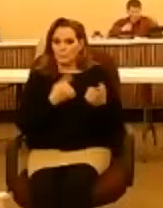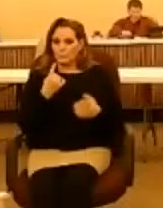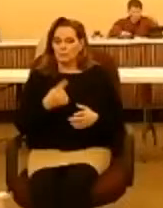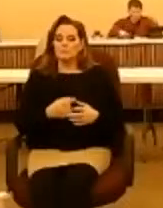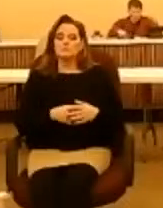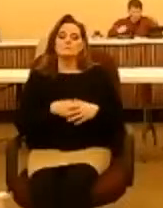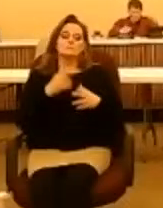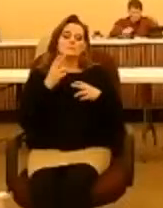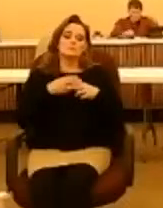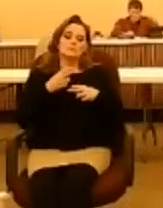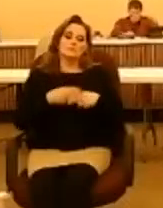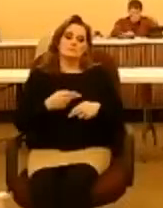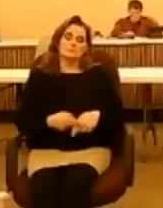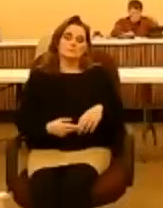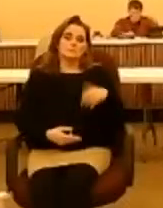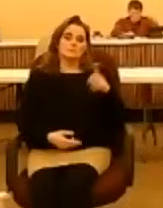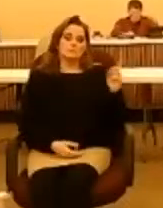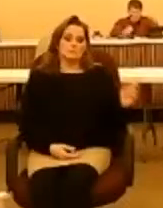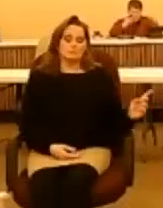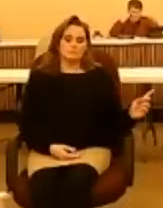Hearing none, please call the roll.